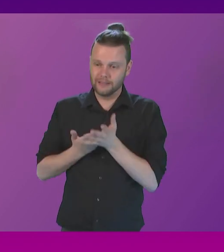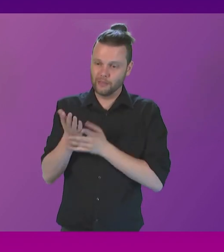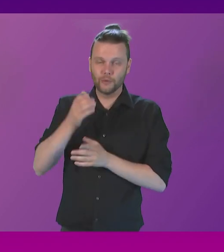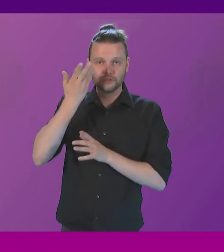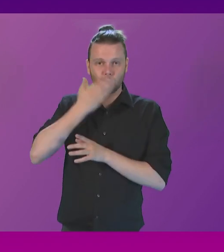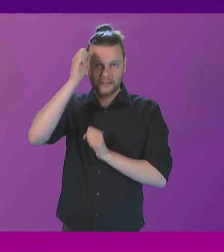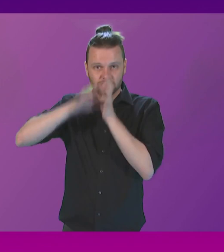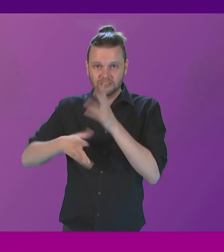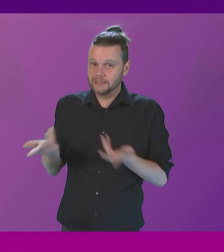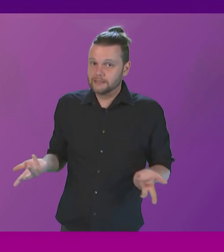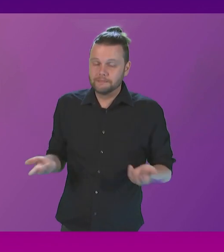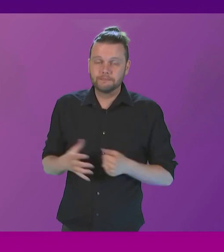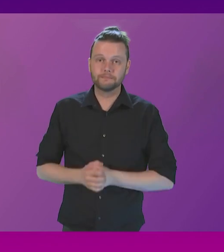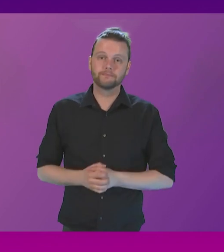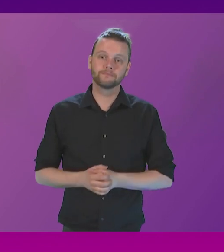experience.